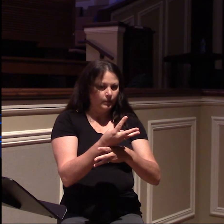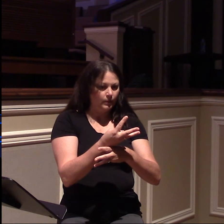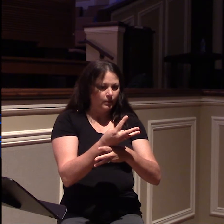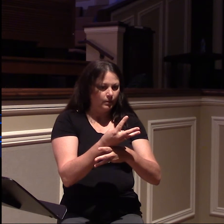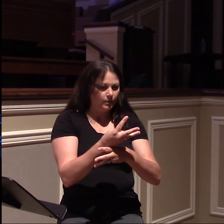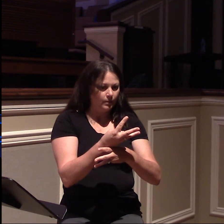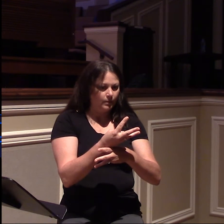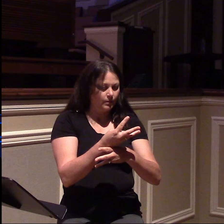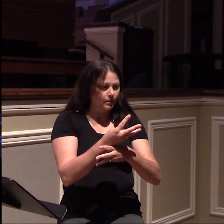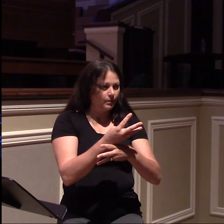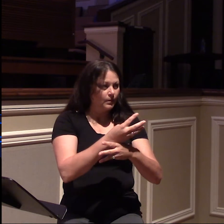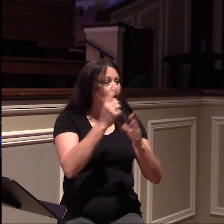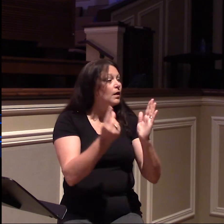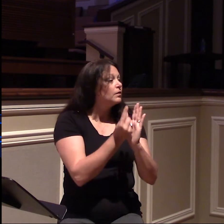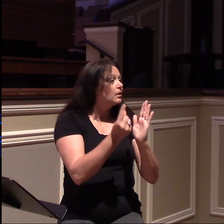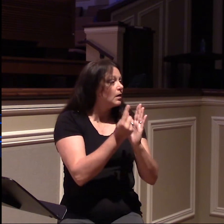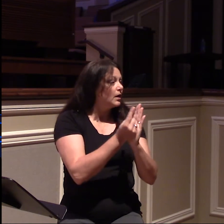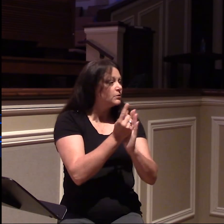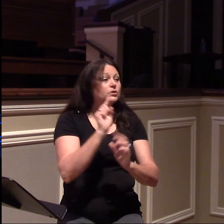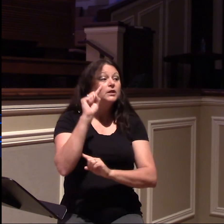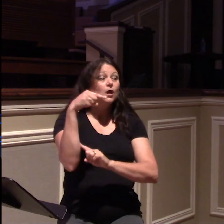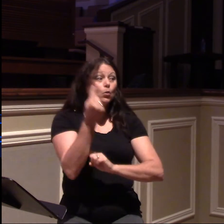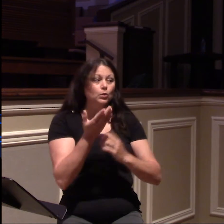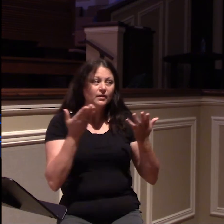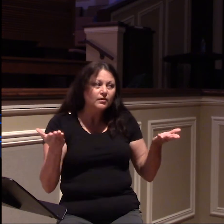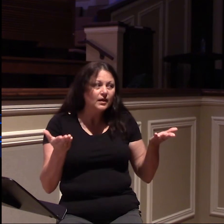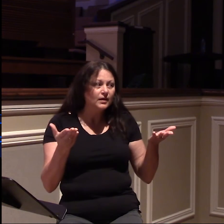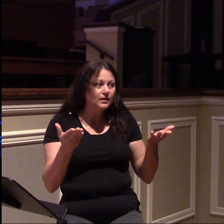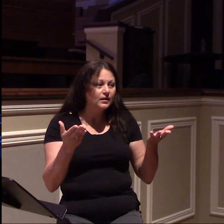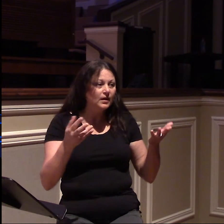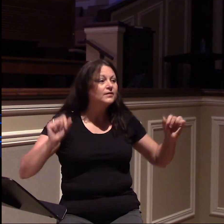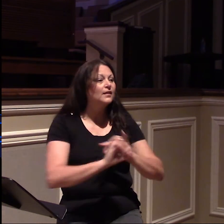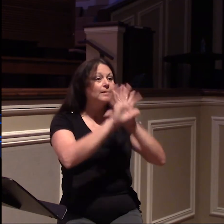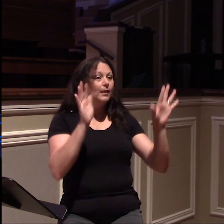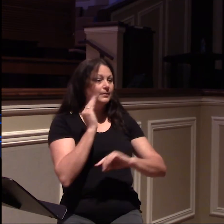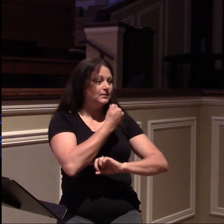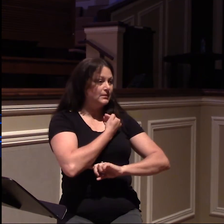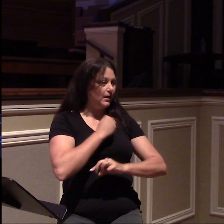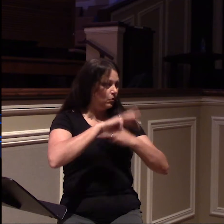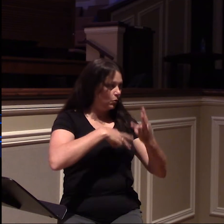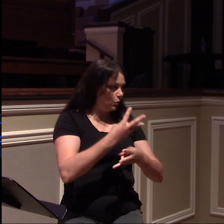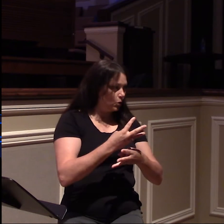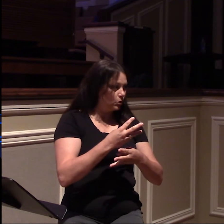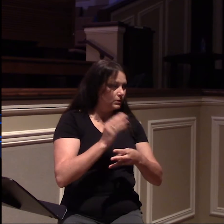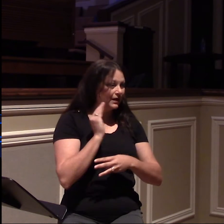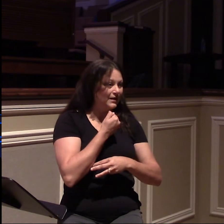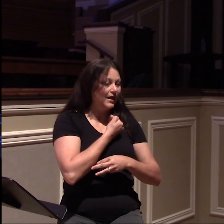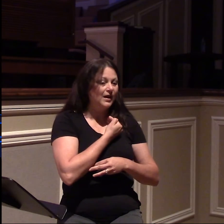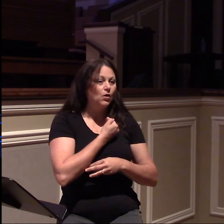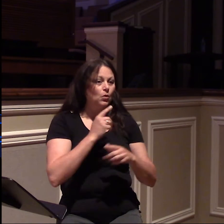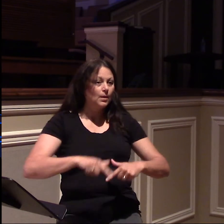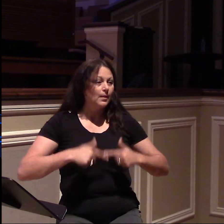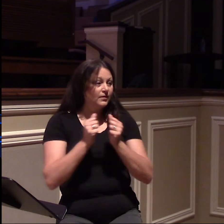that enlivens and illuminates our lives, our family lives, and our life together as a church. And